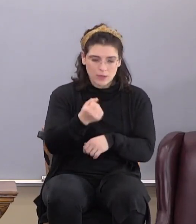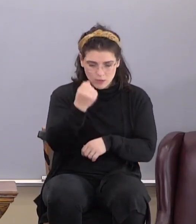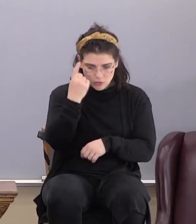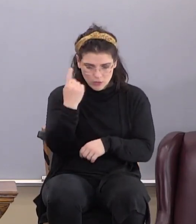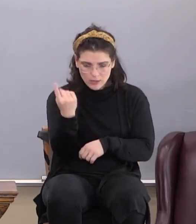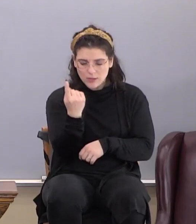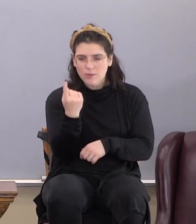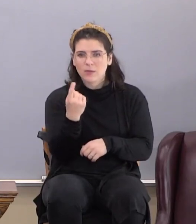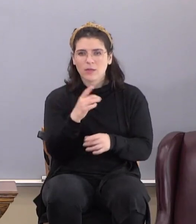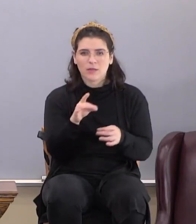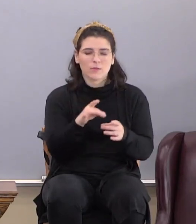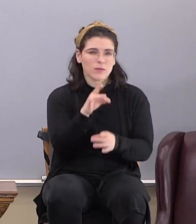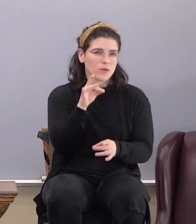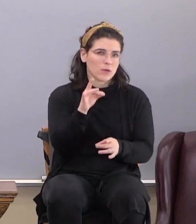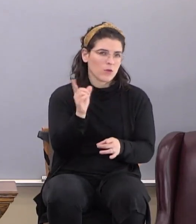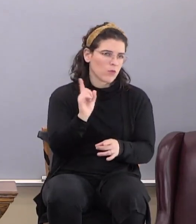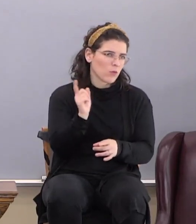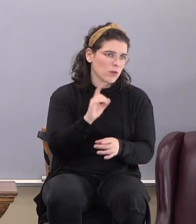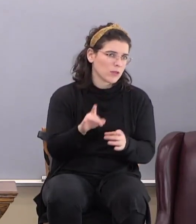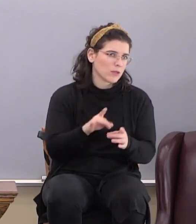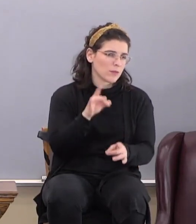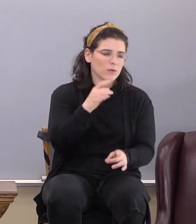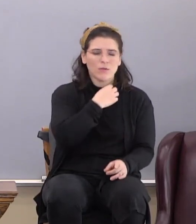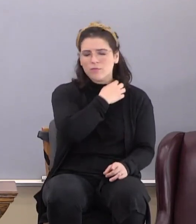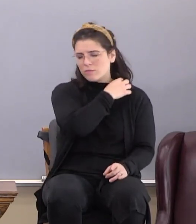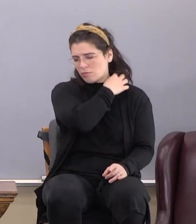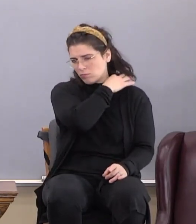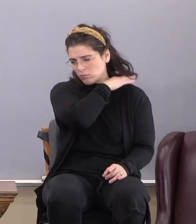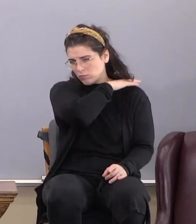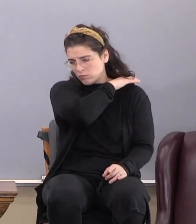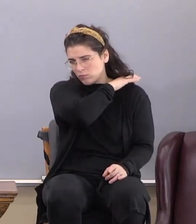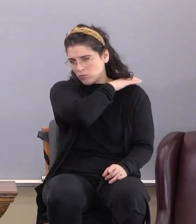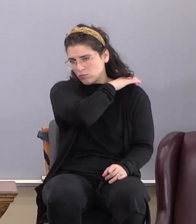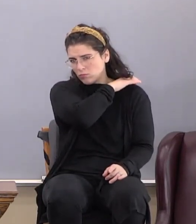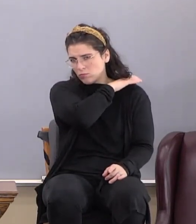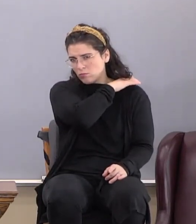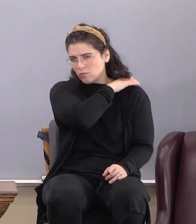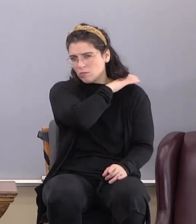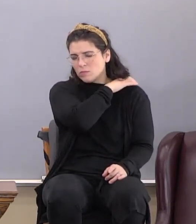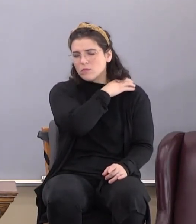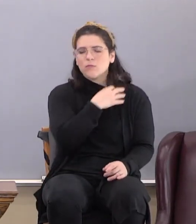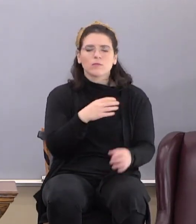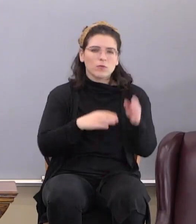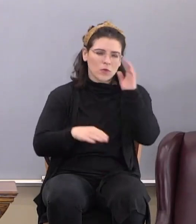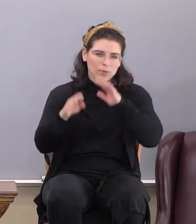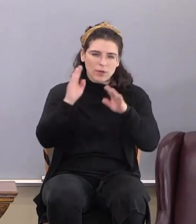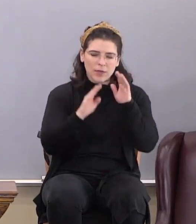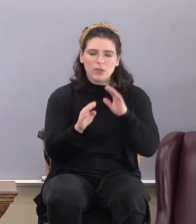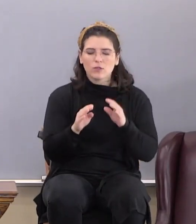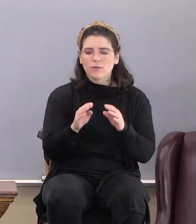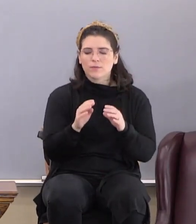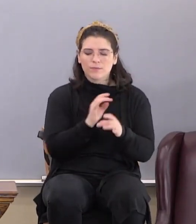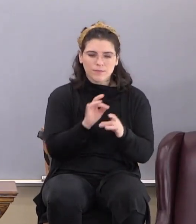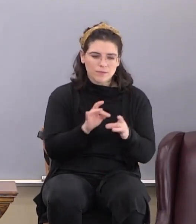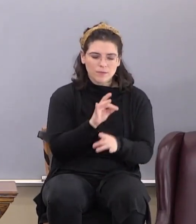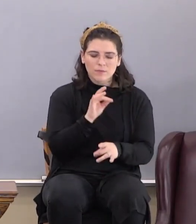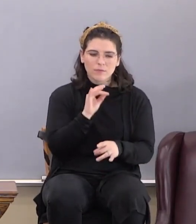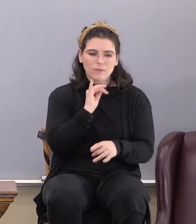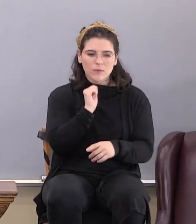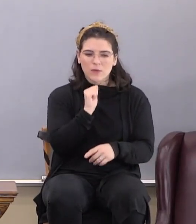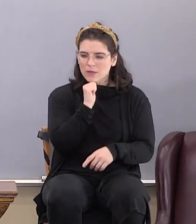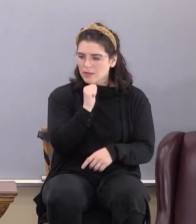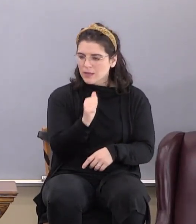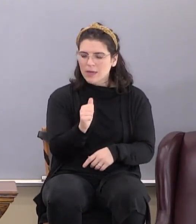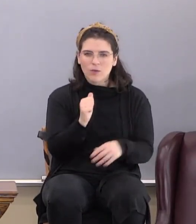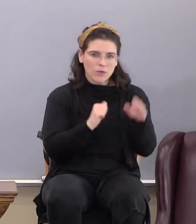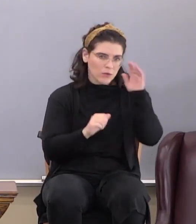here. The Spirit, where is the Spirit? Well, tribulation, this is where the Spirit is not where